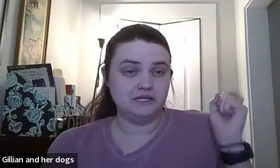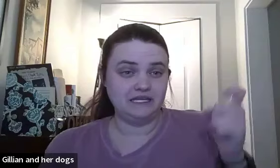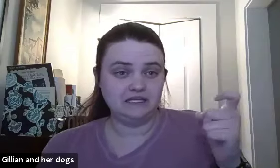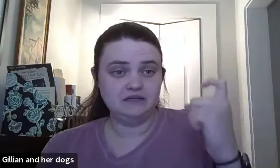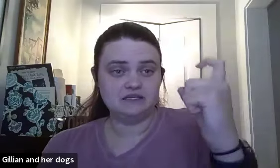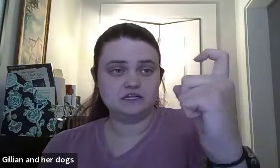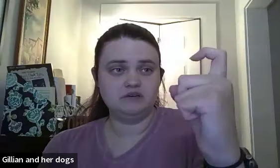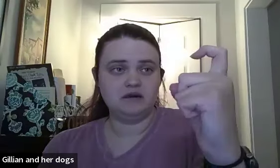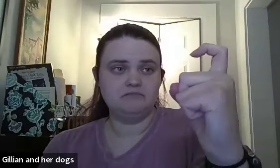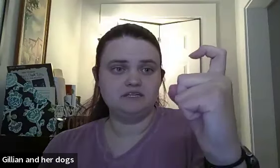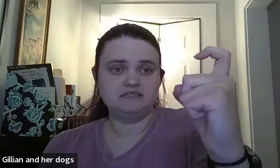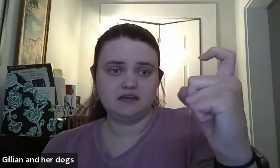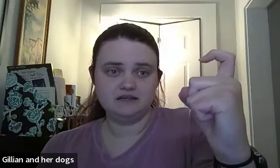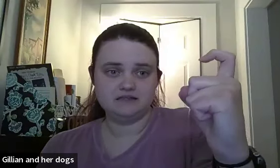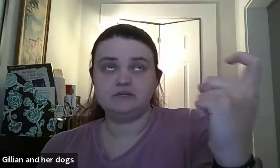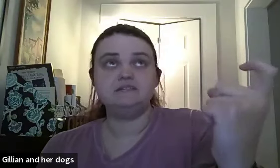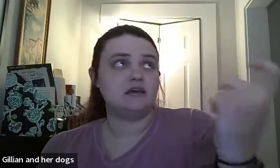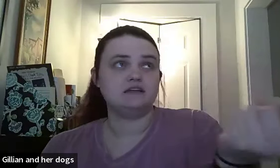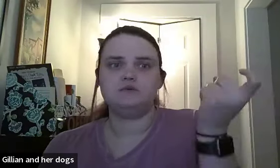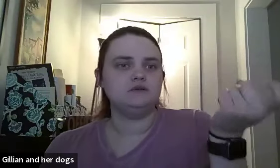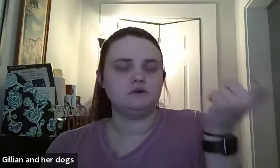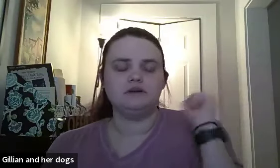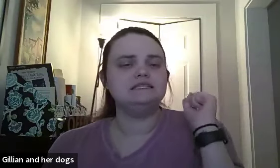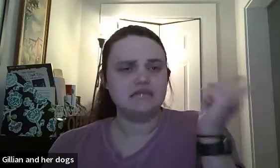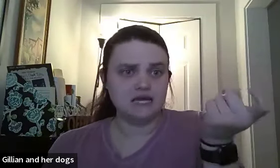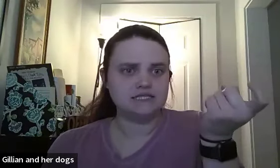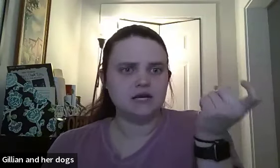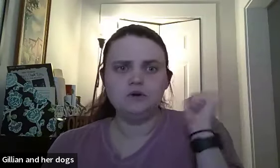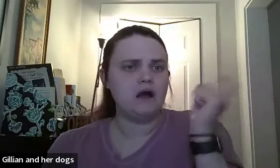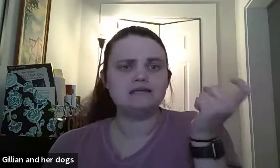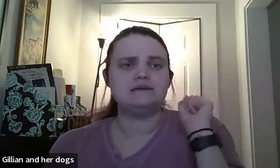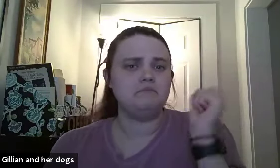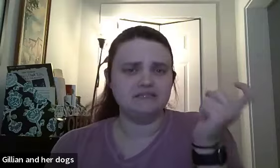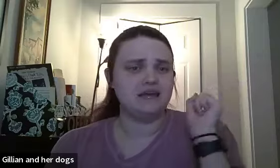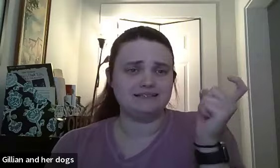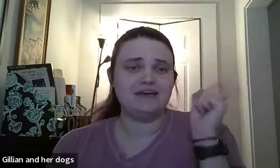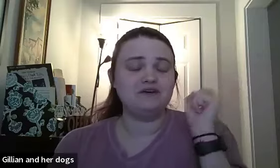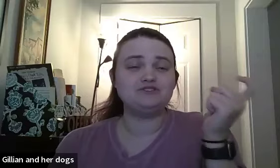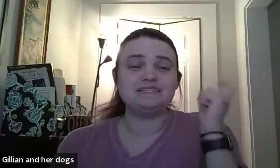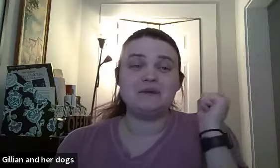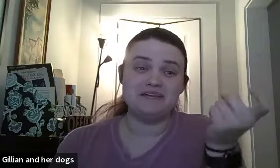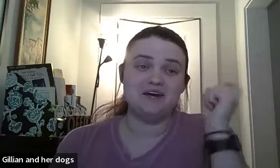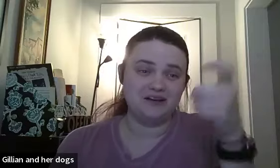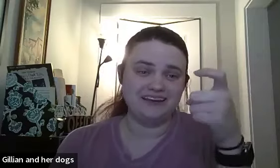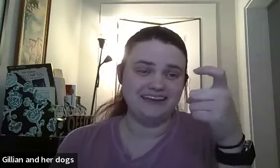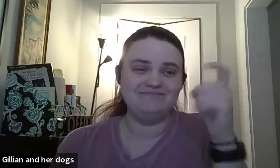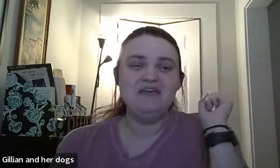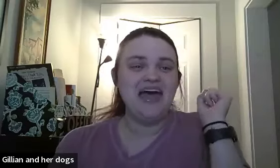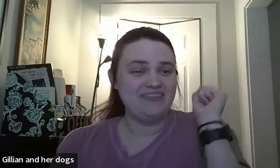for need is going to be a bent X. Bent X. What in the world? It's an X. I don't know why I said a bent X. I think I was trying to say a bent hook again, and